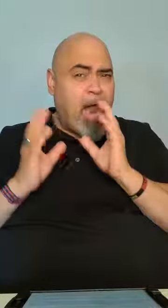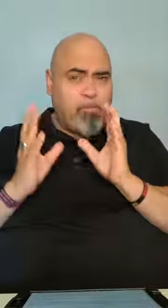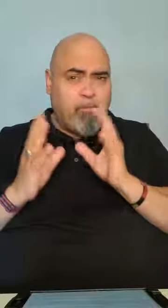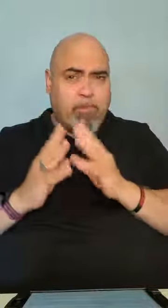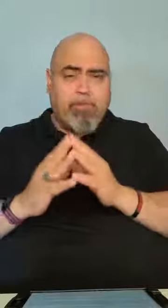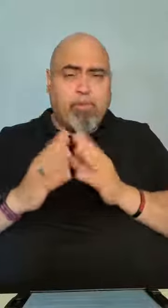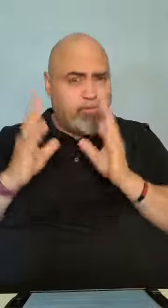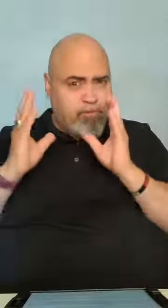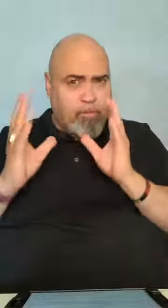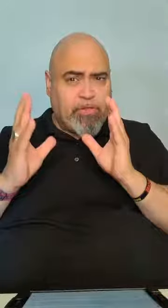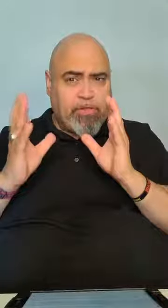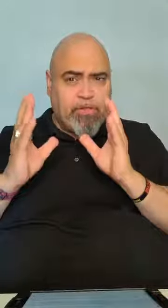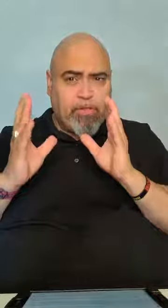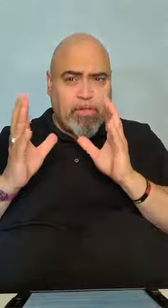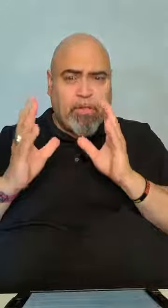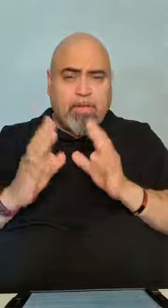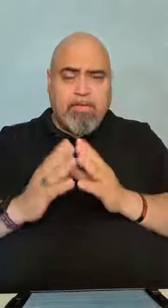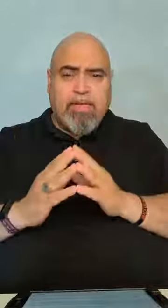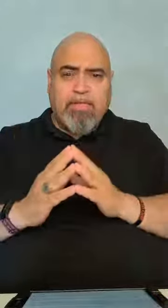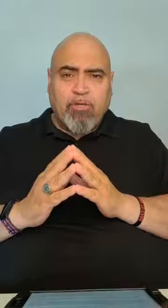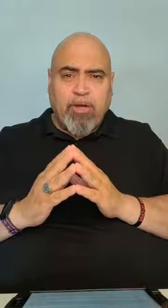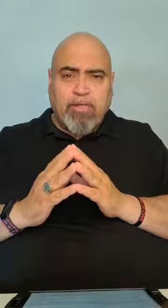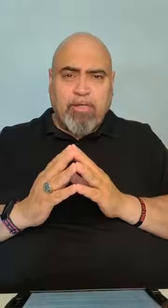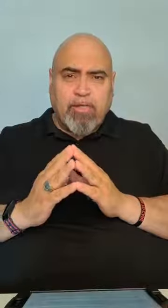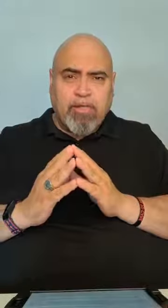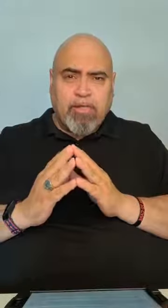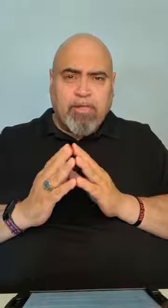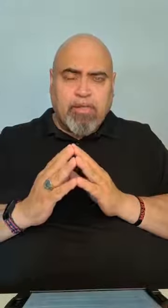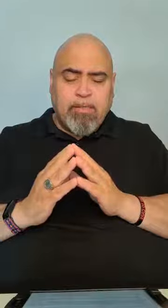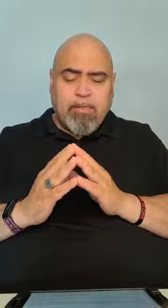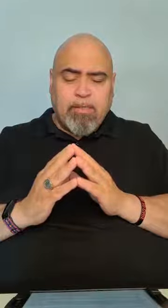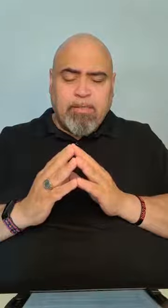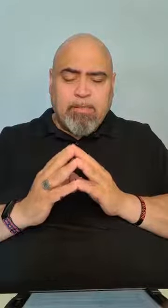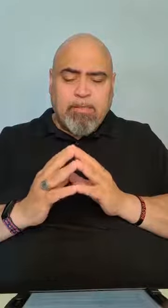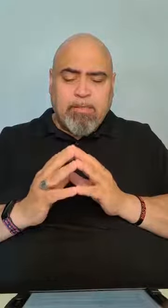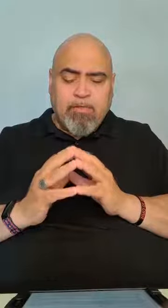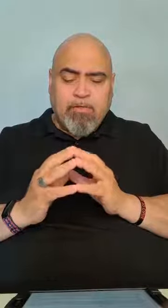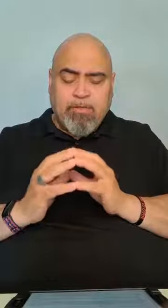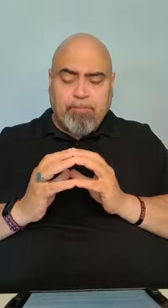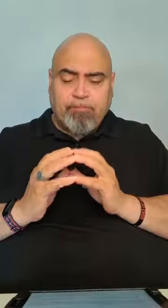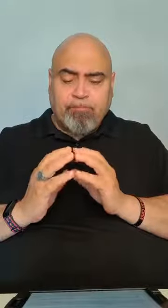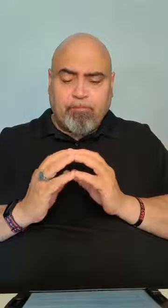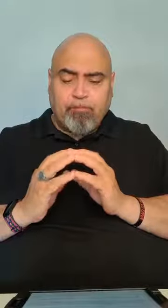Powerful verses, but verses nonetheless accredited to Jesus.